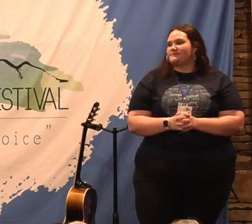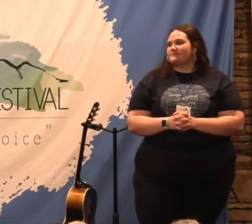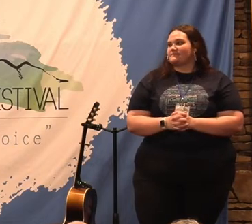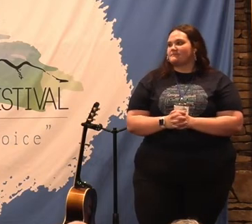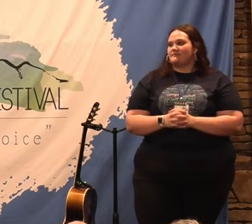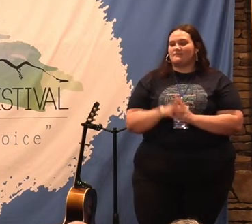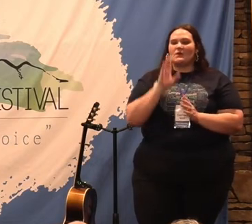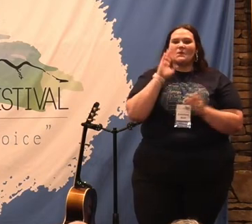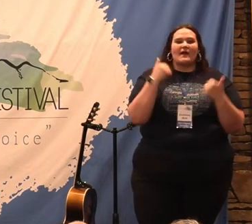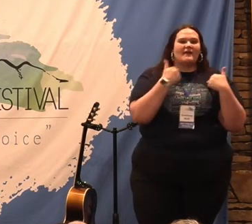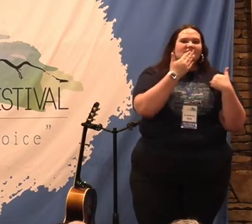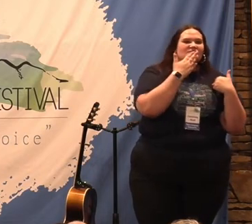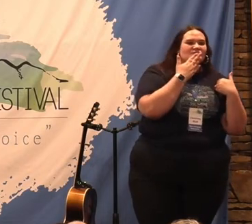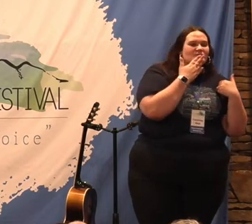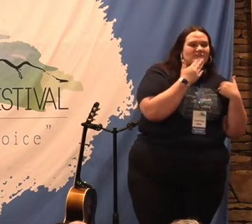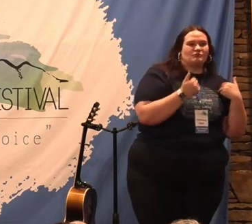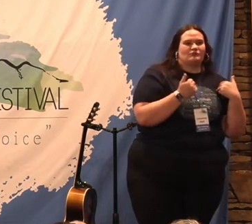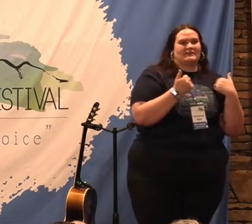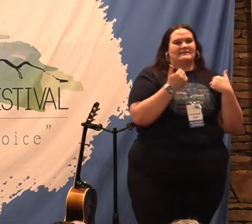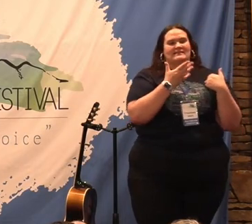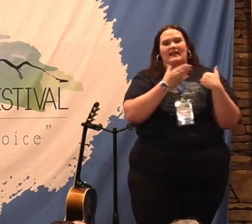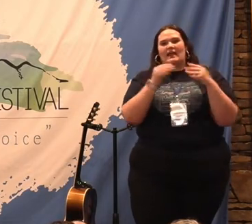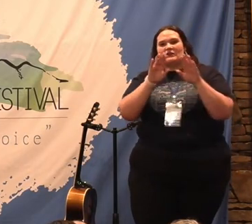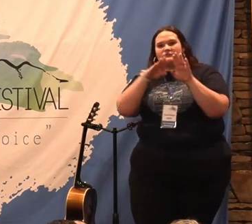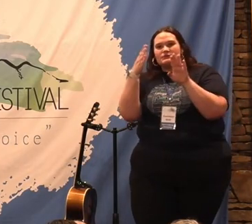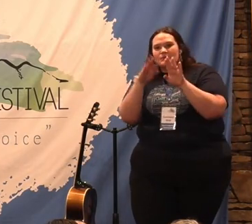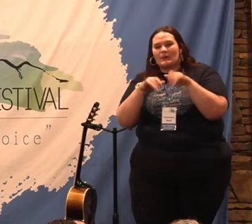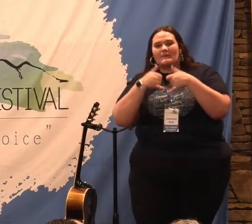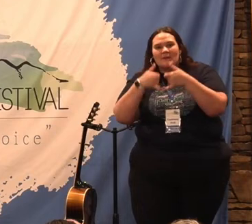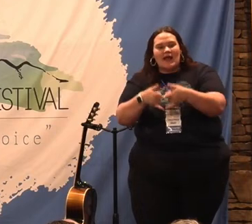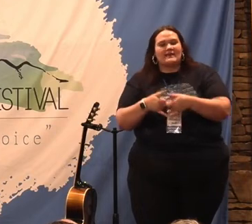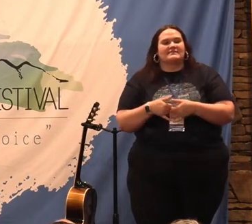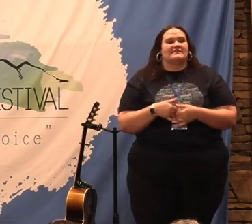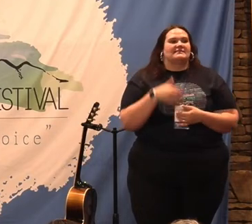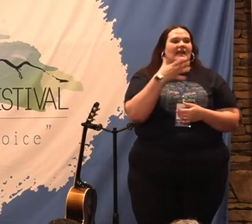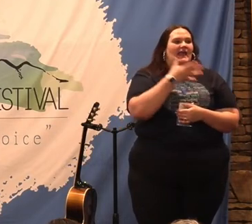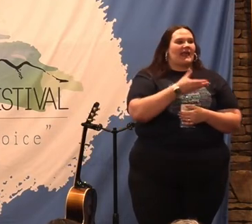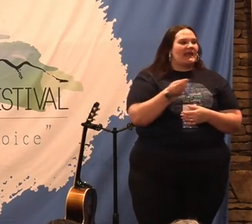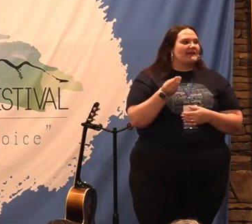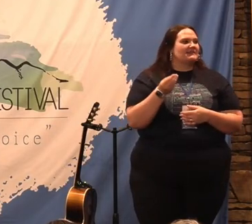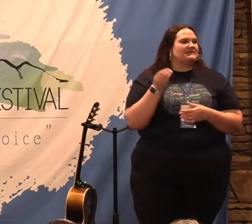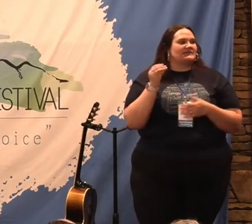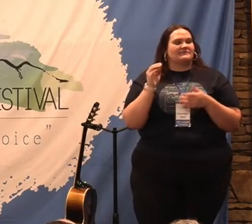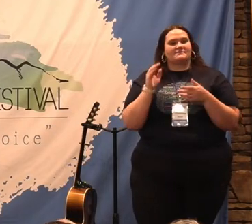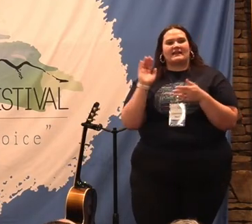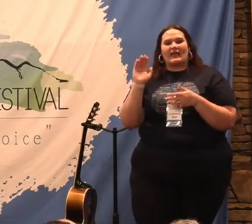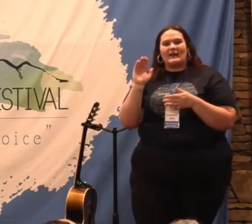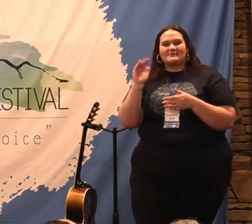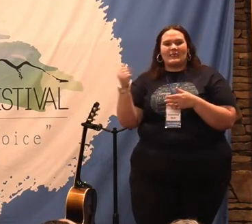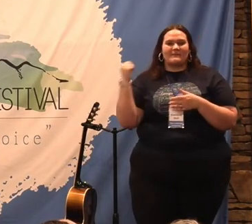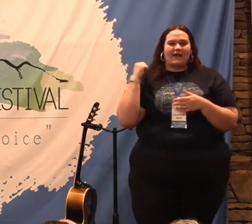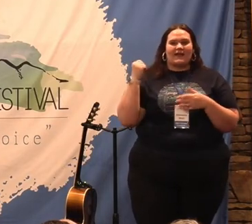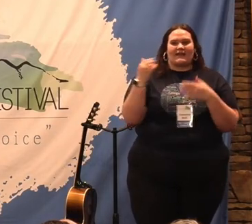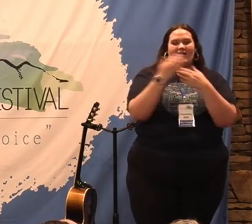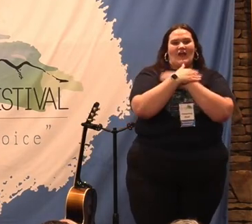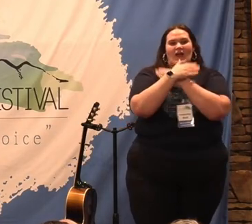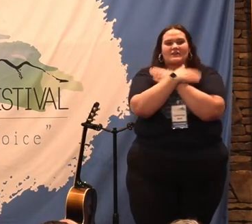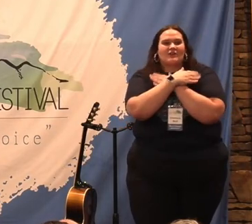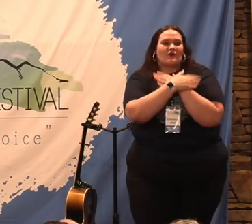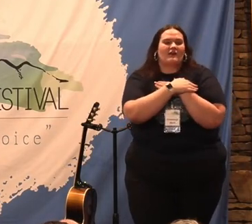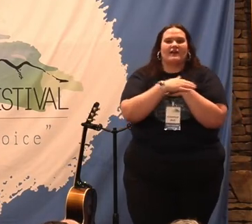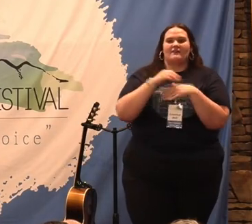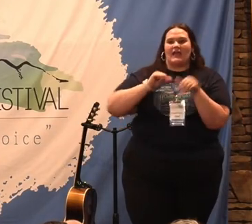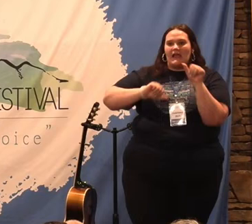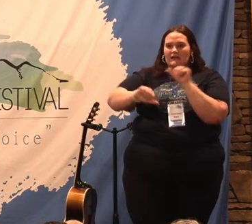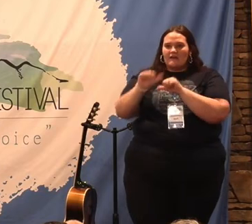There's going to be sweet treats and door prizes and some claps on the back and hugs all around, and hang around for a